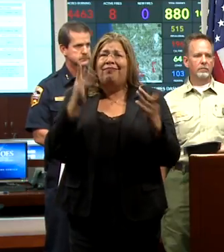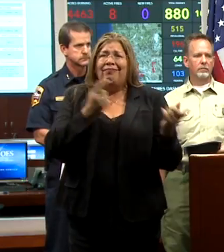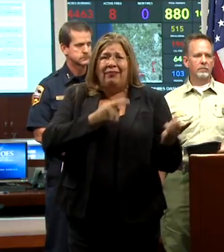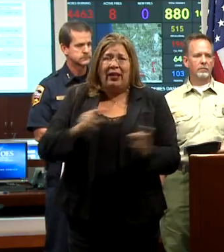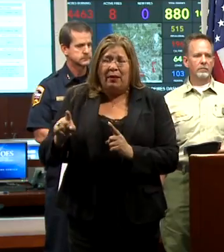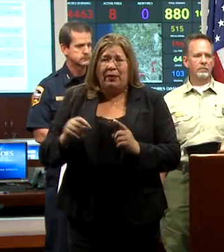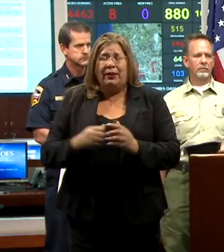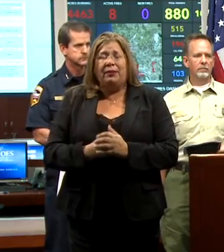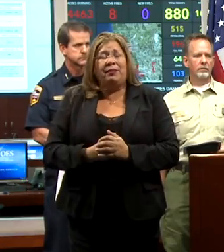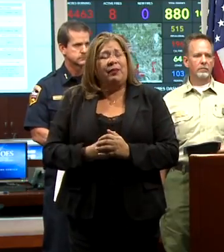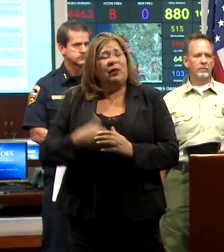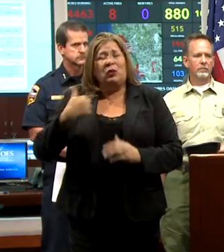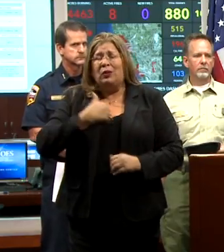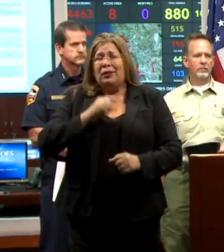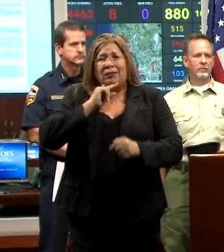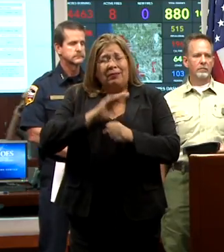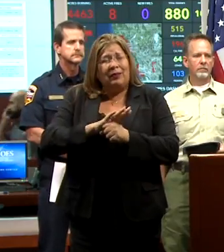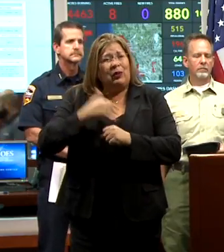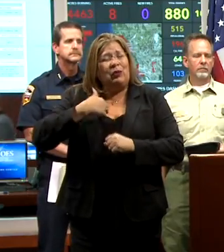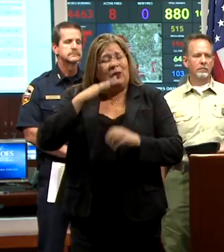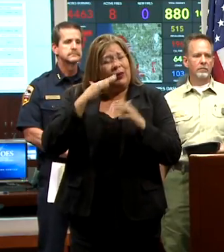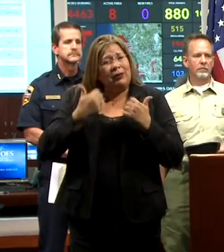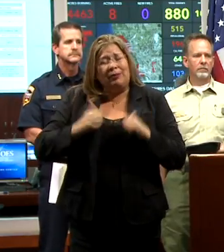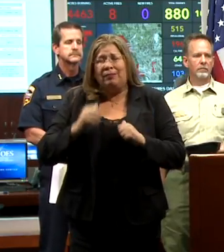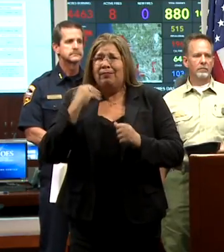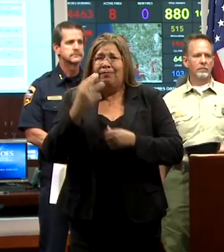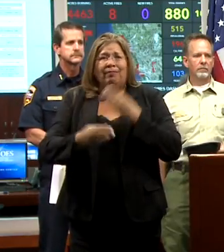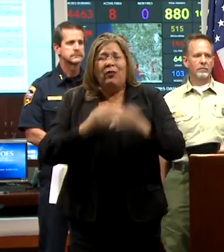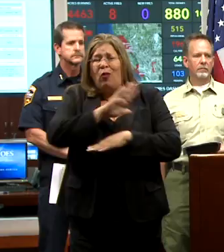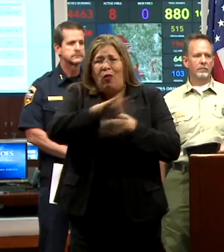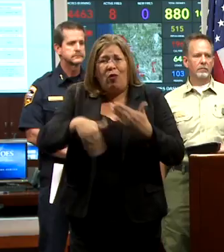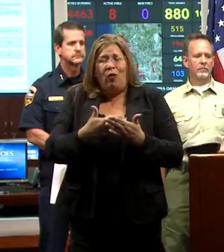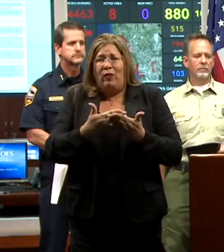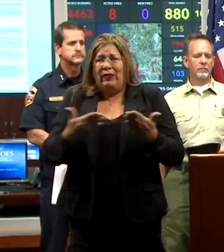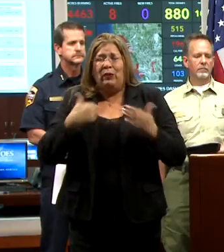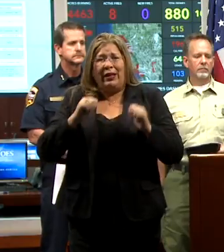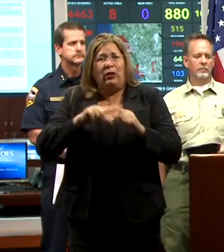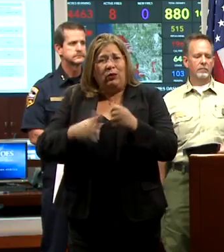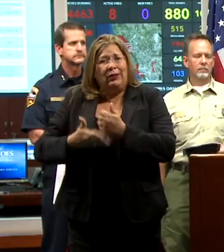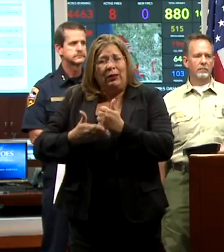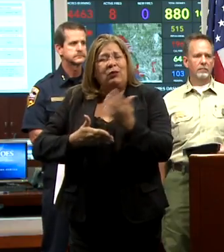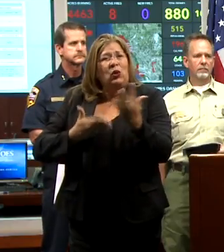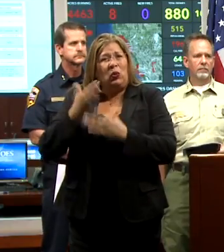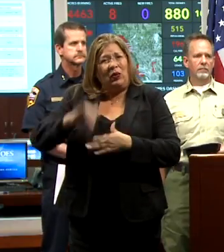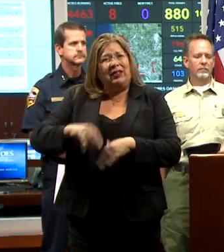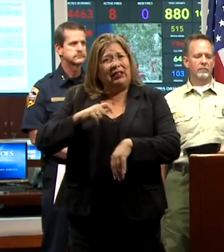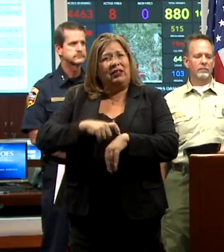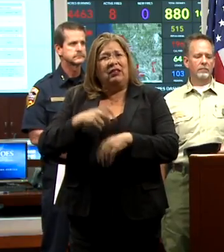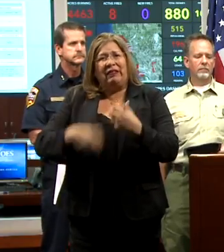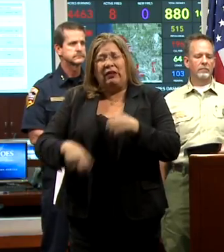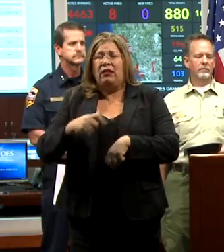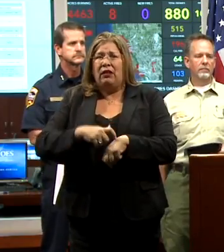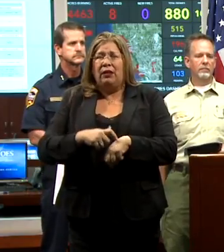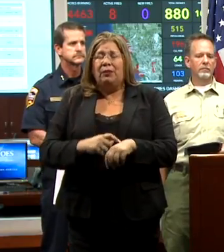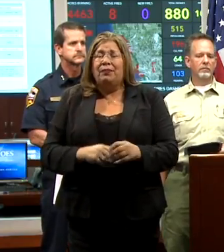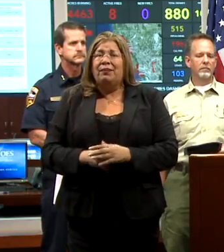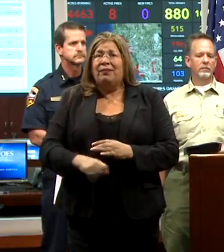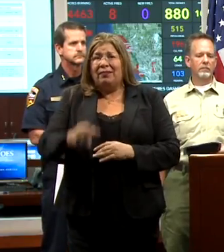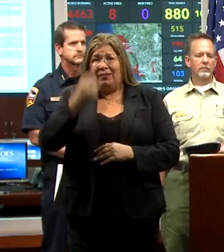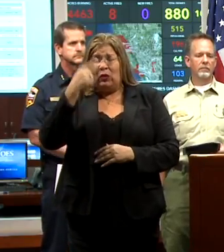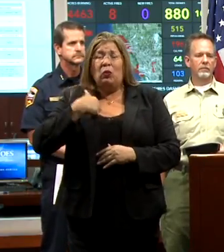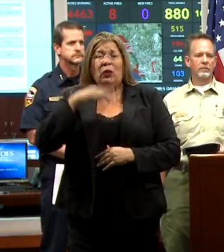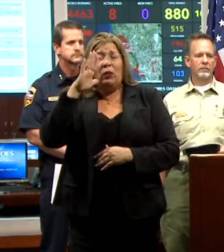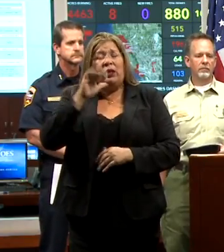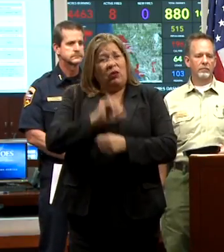using every available resource to get you through your time of need. We'll get through this, but we must understand that this emergency is not